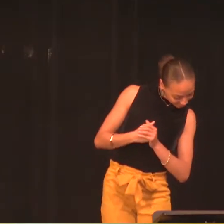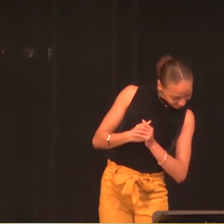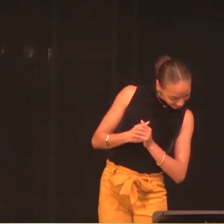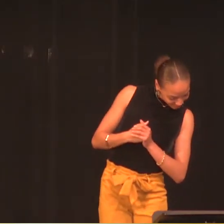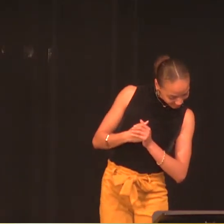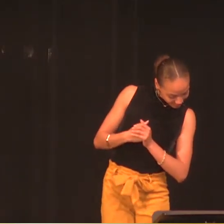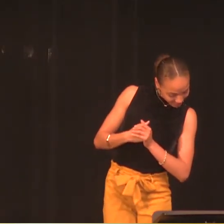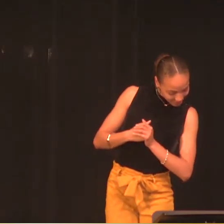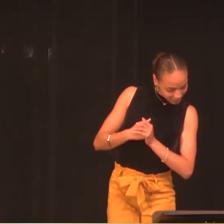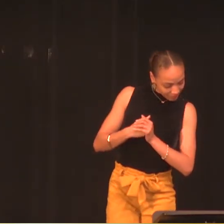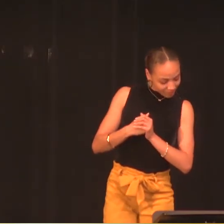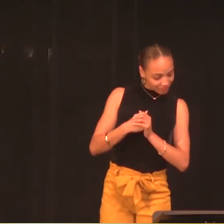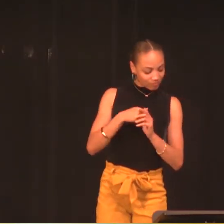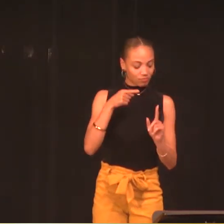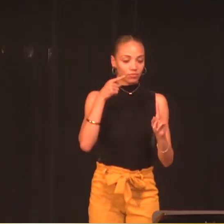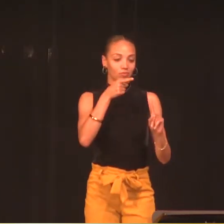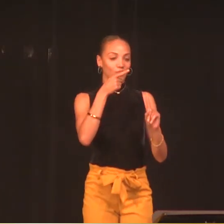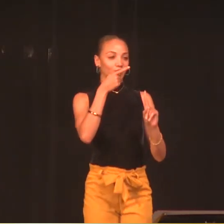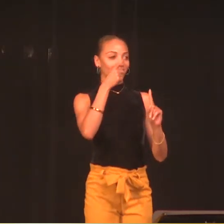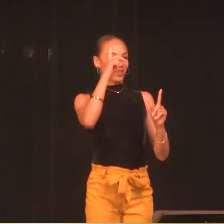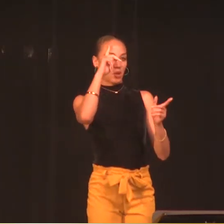at the end of the road.